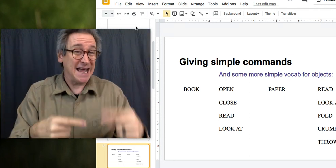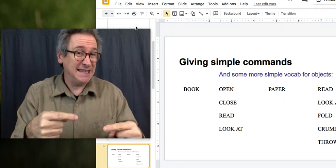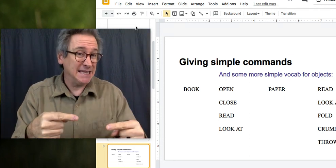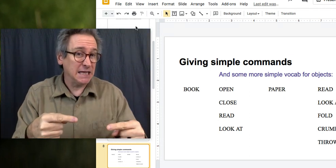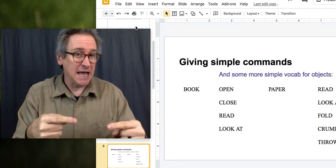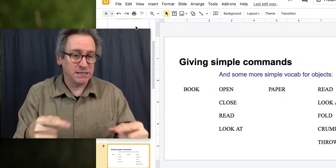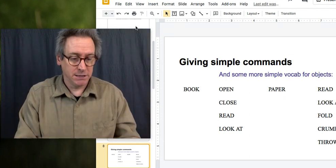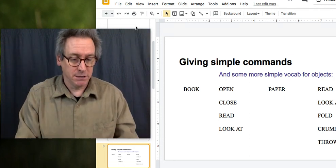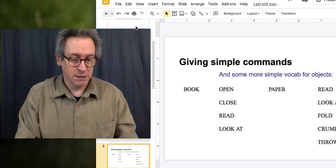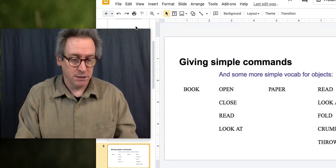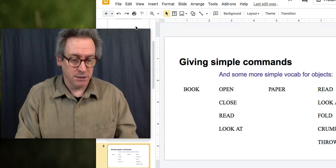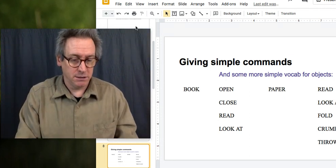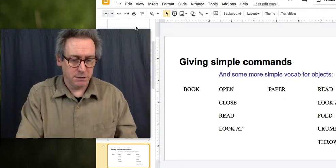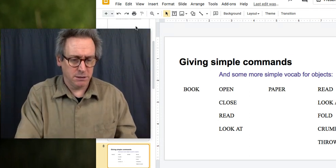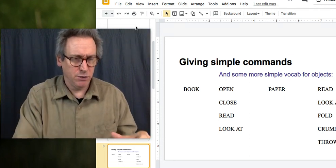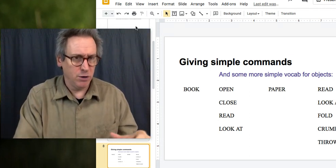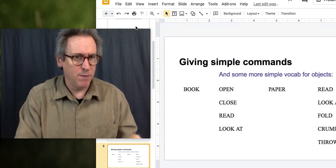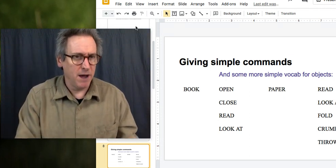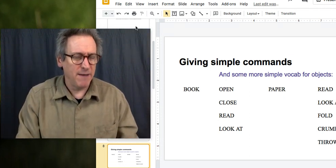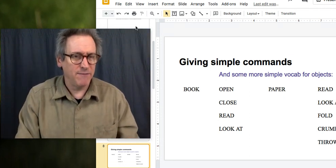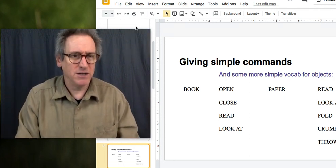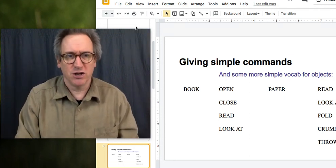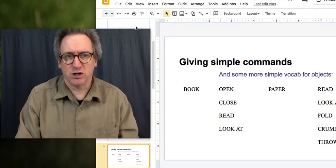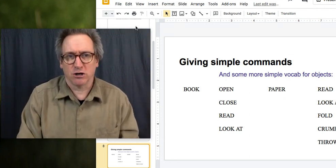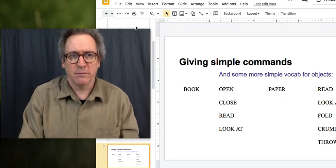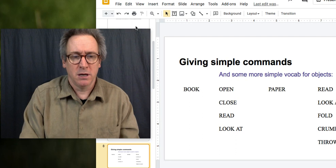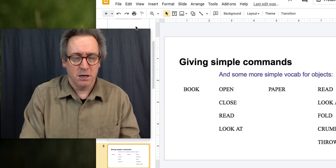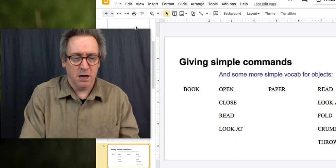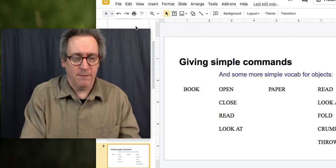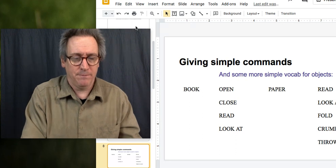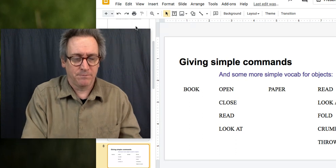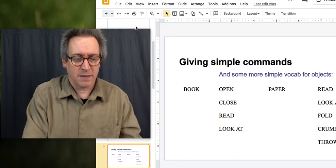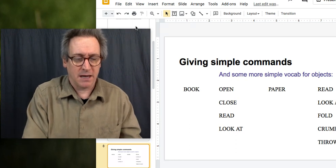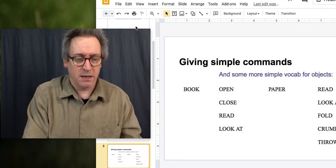I think in the last unit, I may have mentioned the term